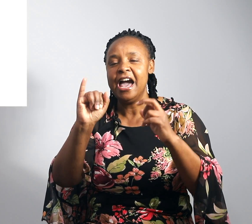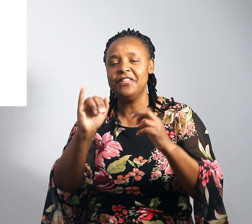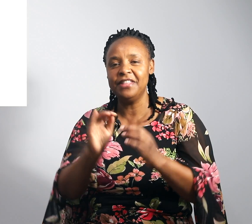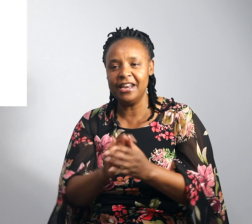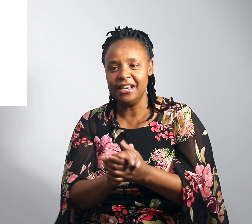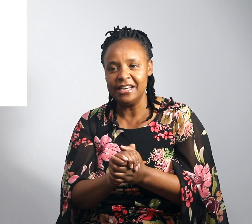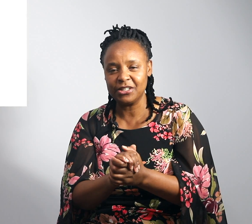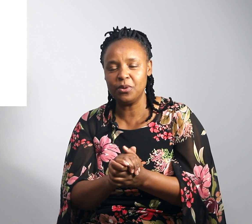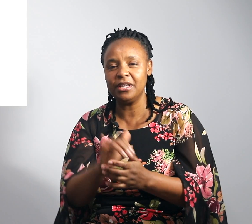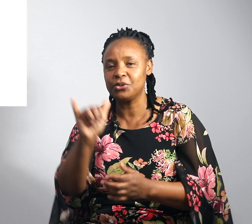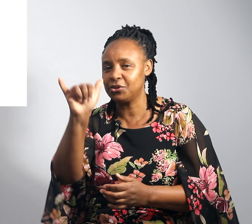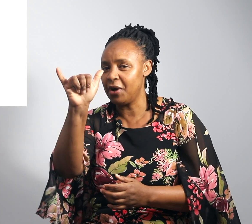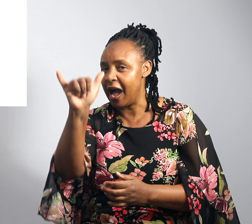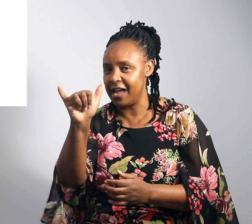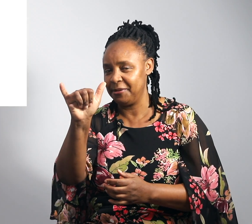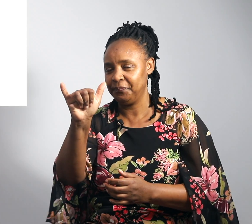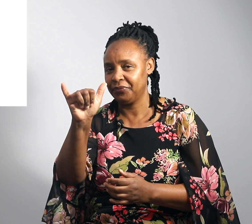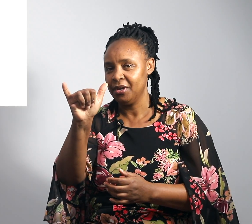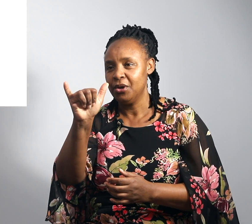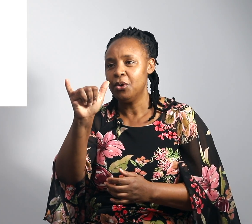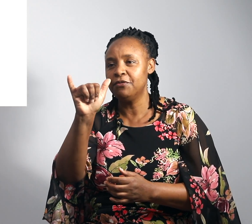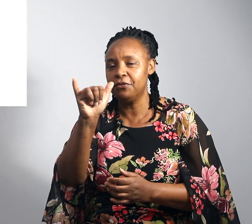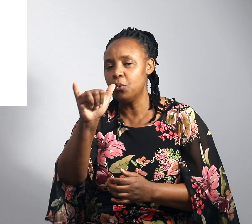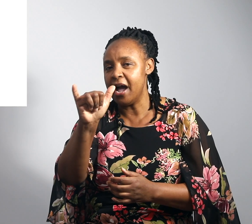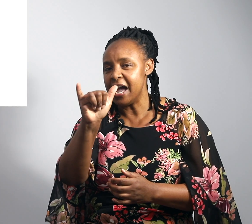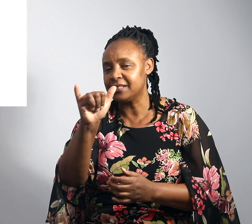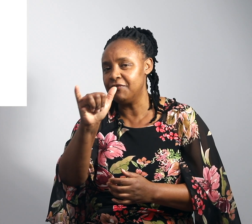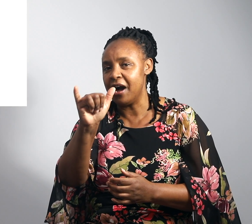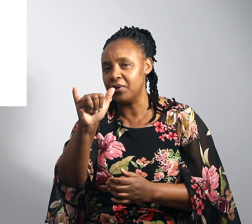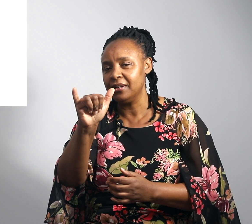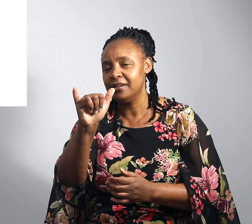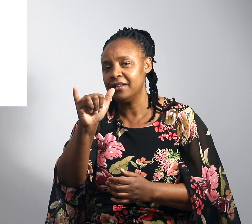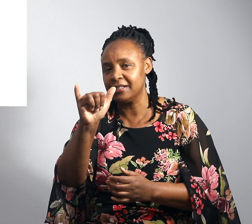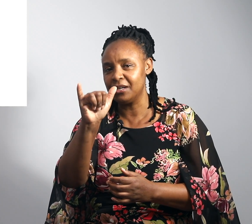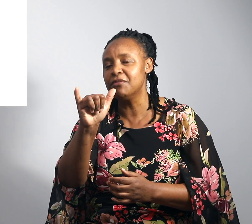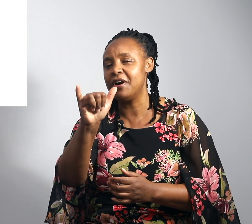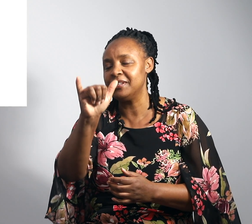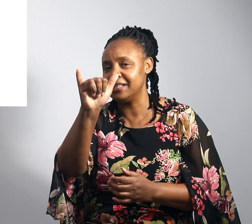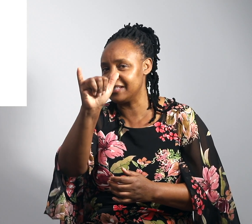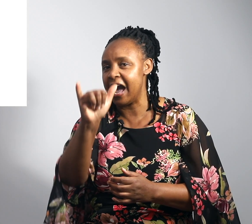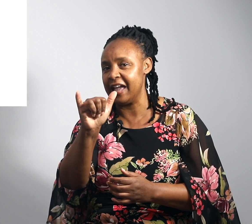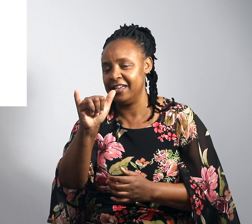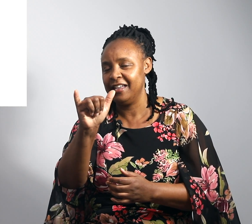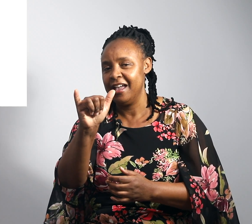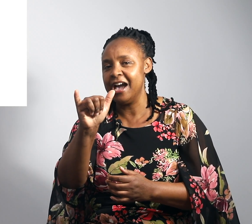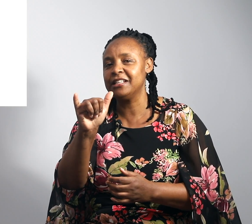And then next one is also I. Y as a vowel, as a long vowel says I. And as a